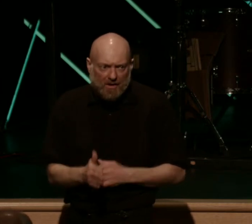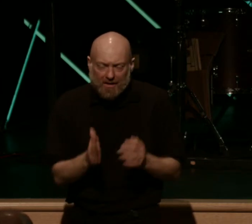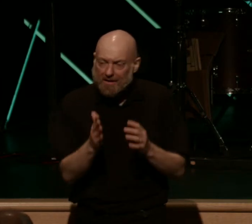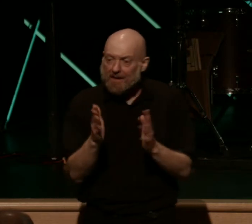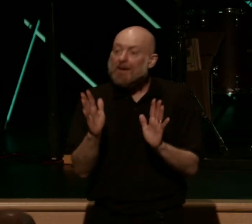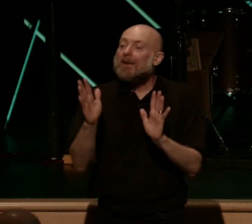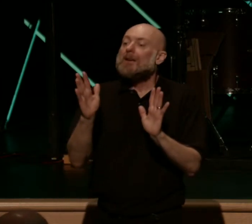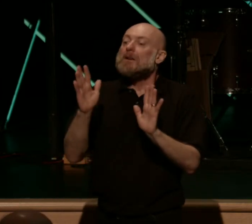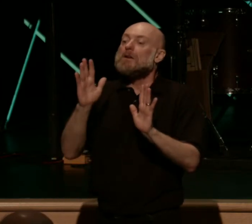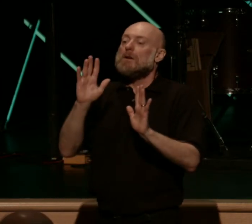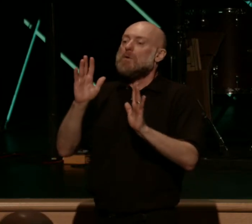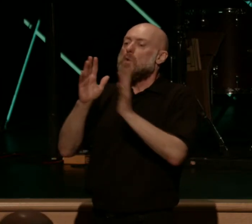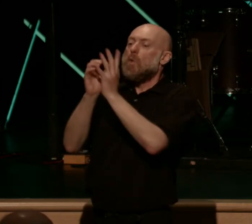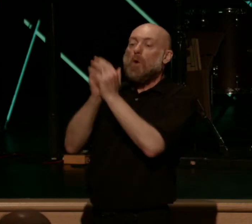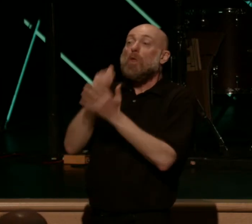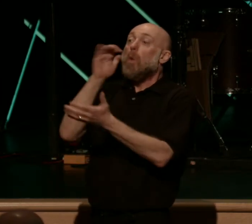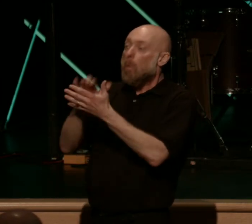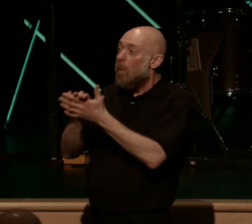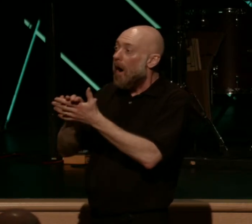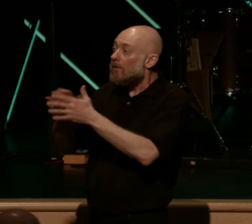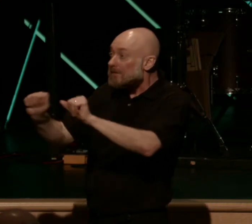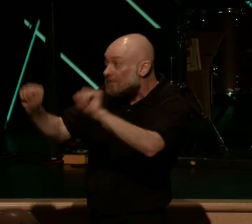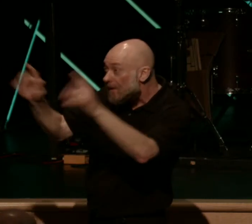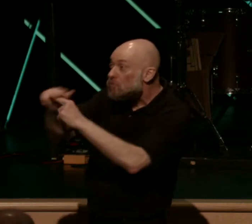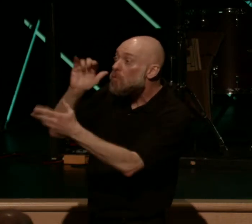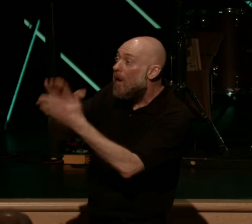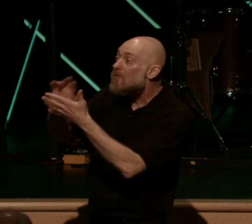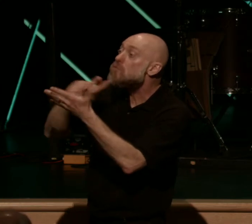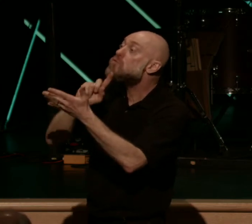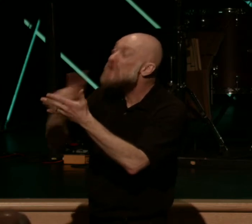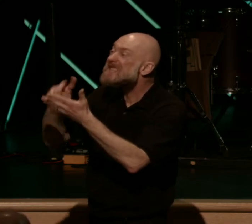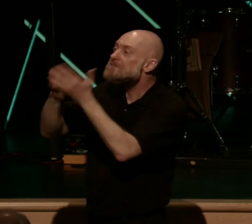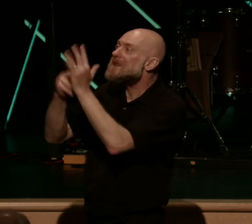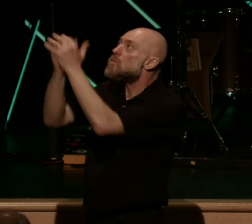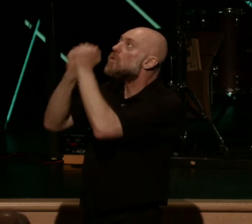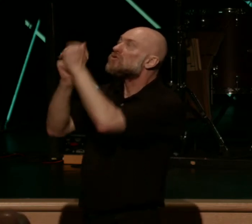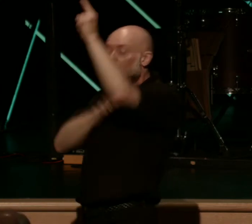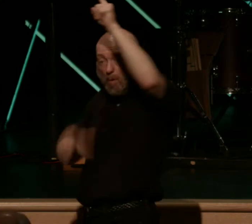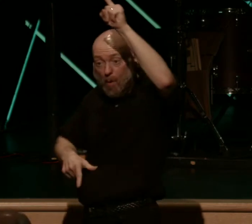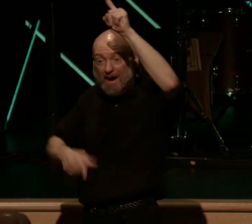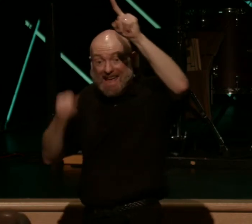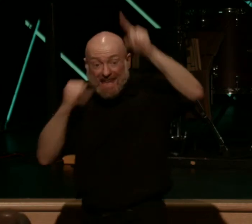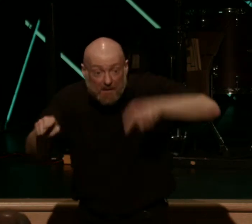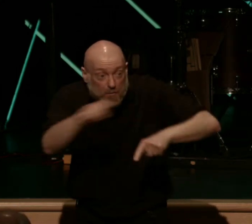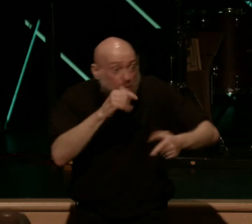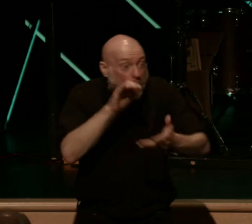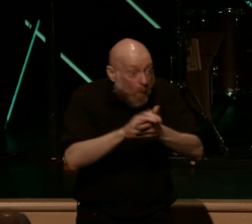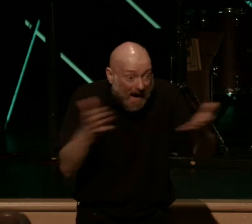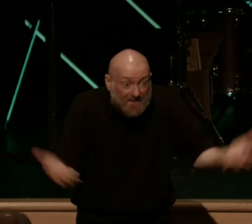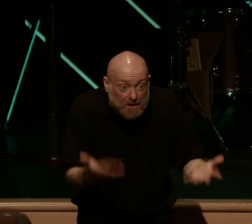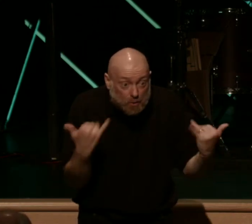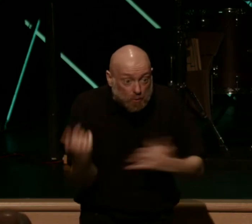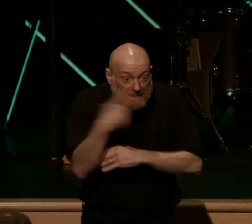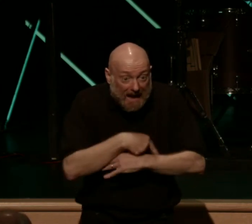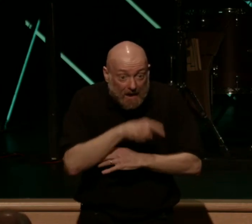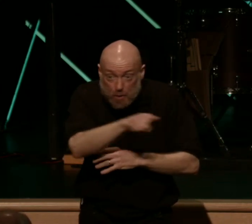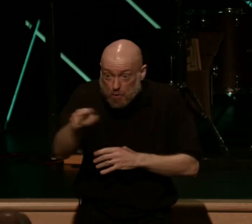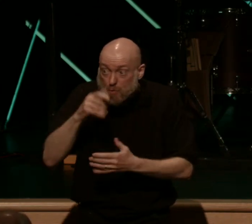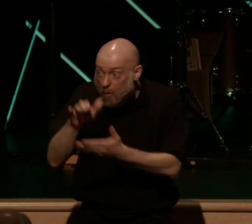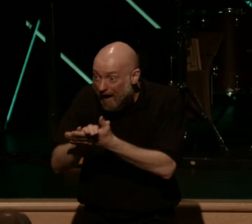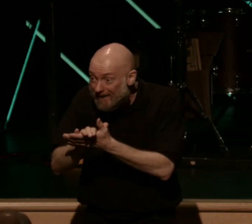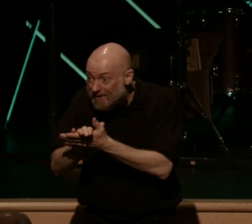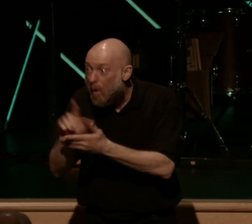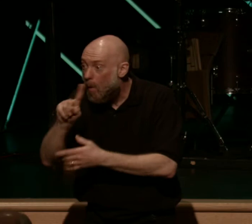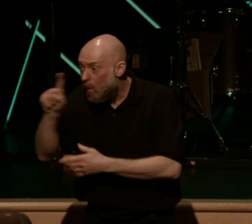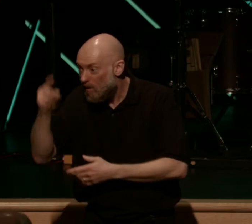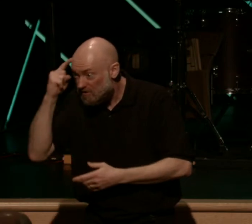Biblical submission is an act of worship by spirit-filled wives. And if you are a wife here today, let me ask